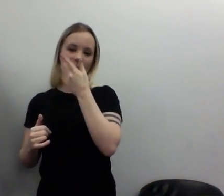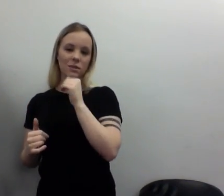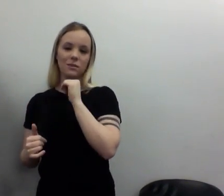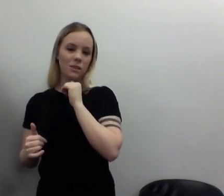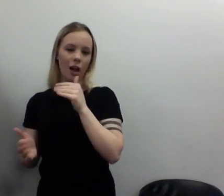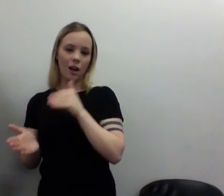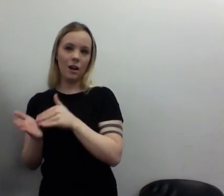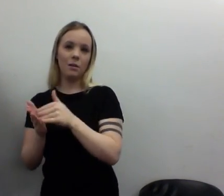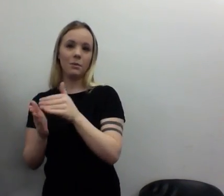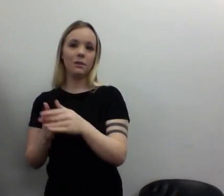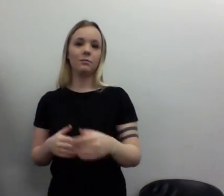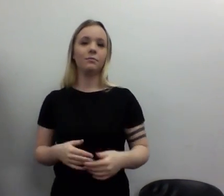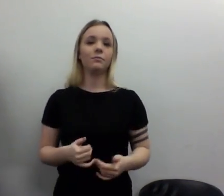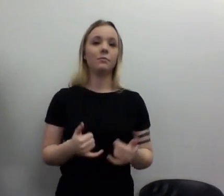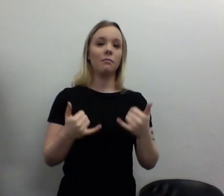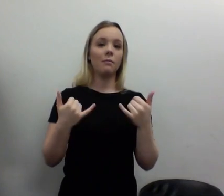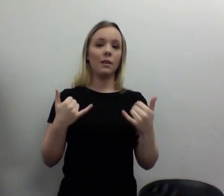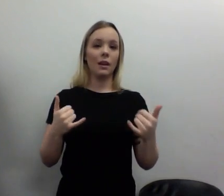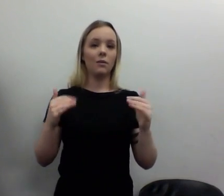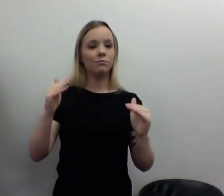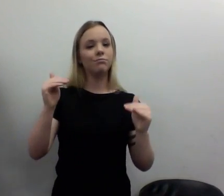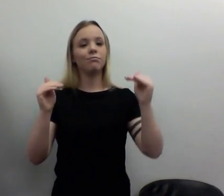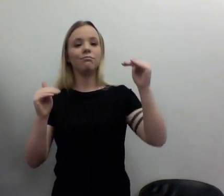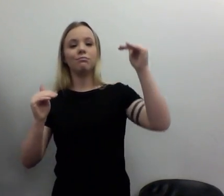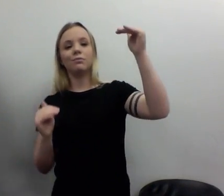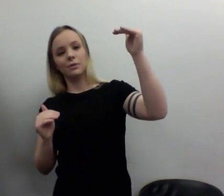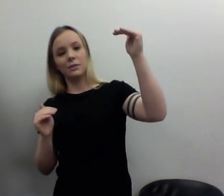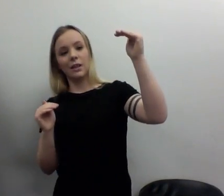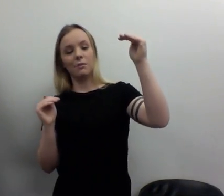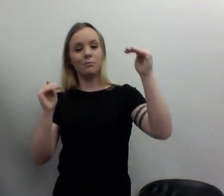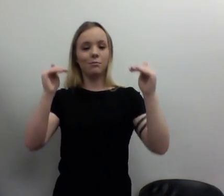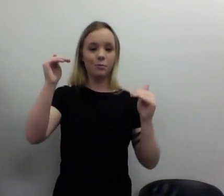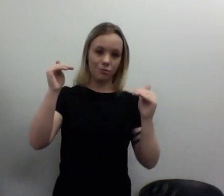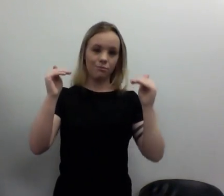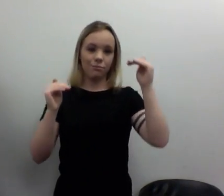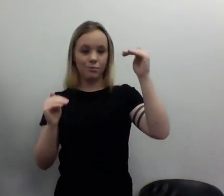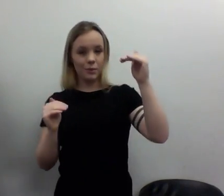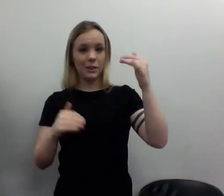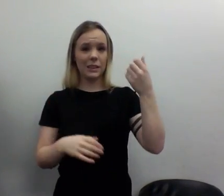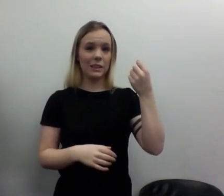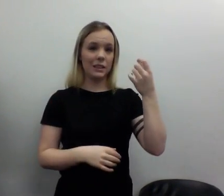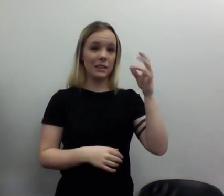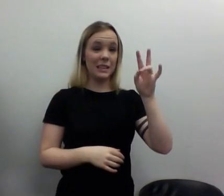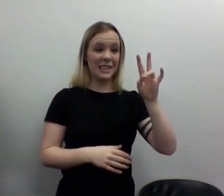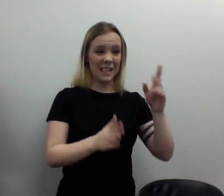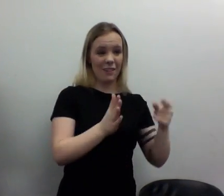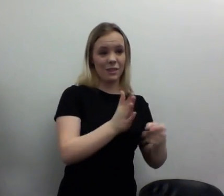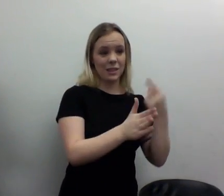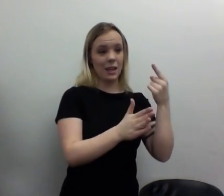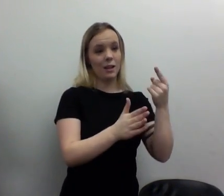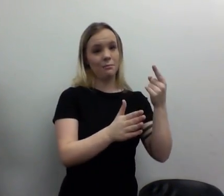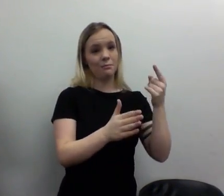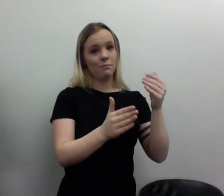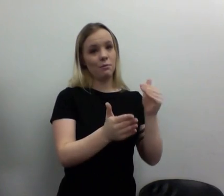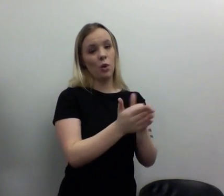1991, it has gone back up to 7 times more likely. And in 1990, for the first time since we've kept records,